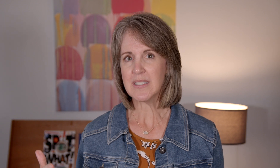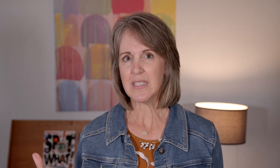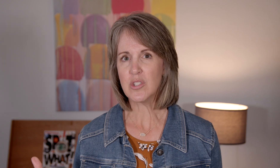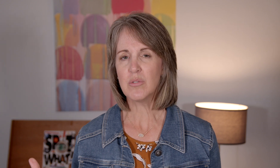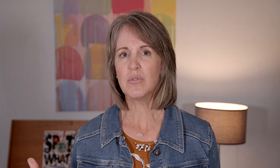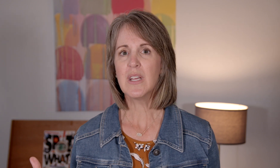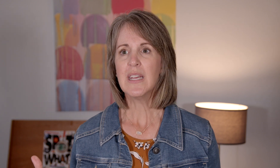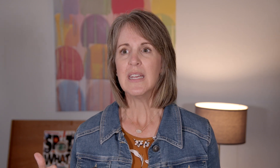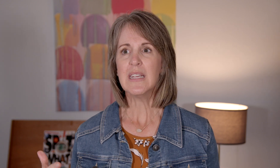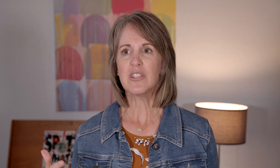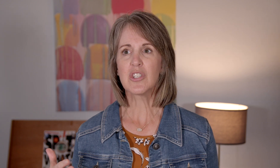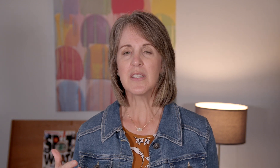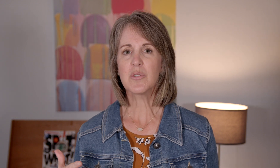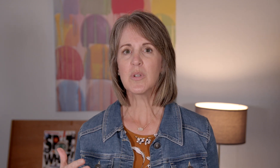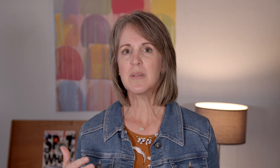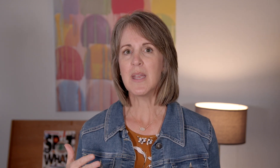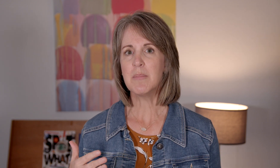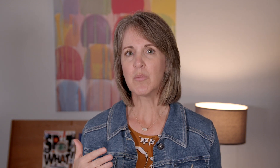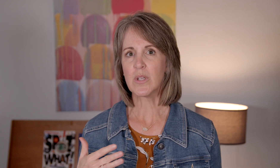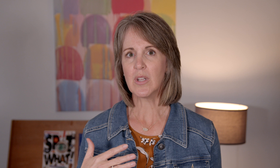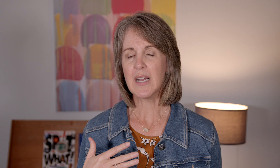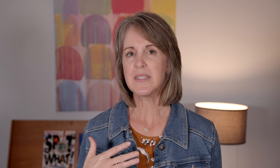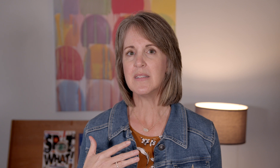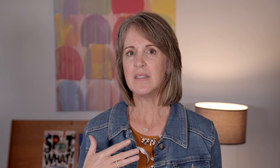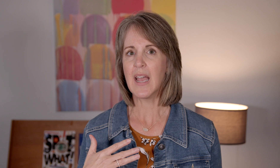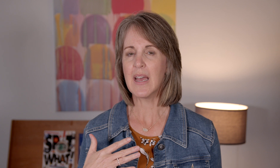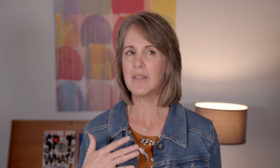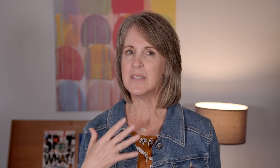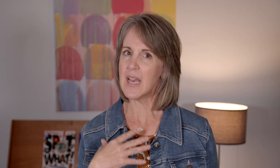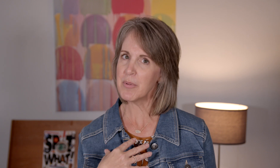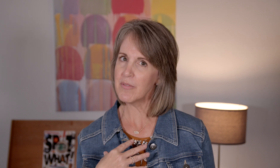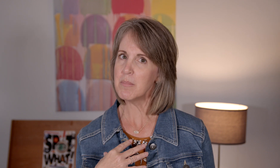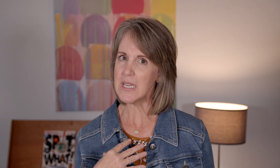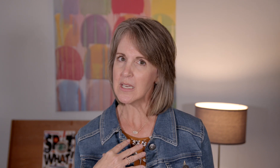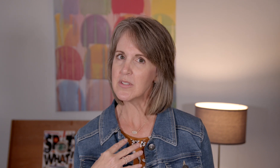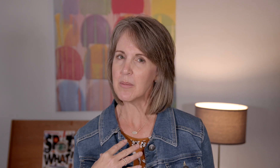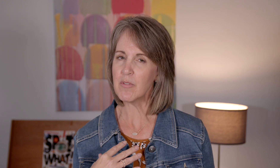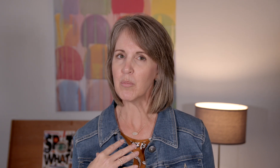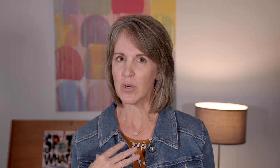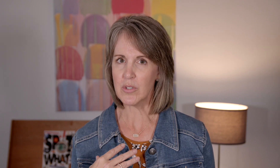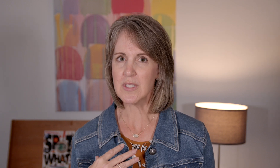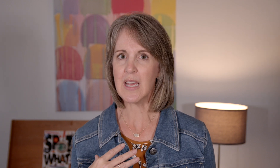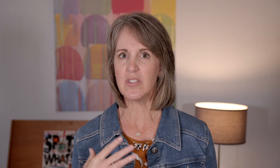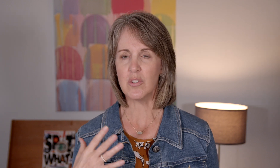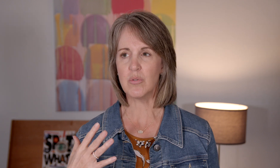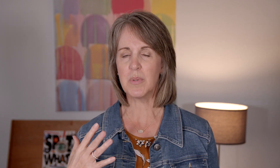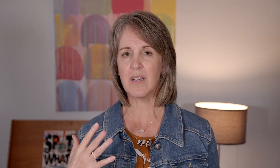see soon, it just really made me realize the depth of the meaning of some of the words because